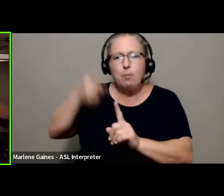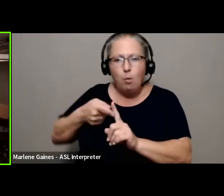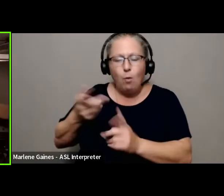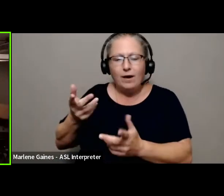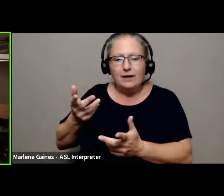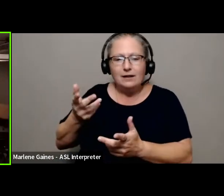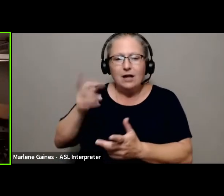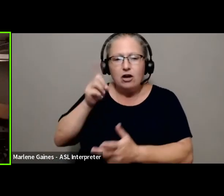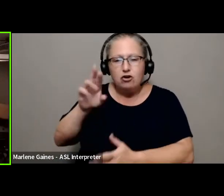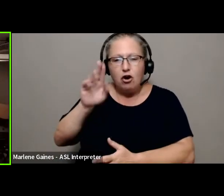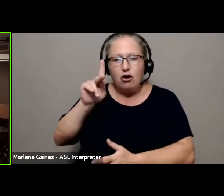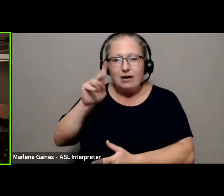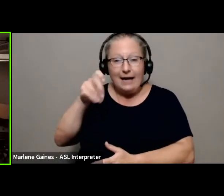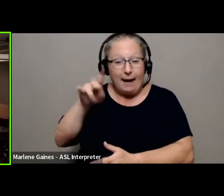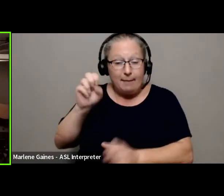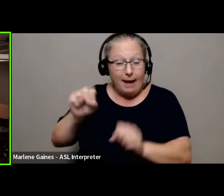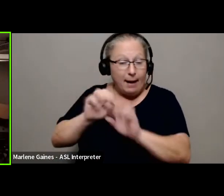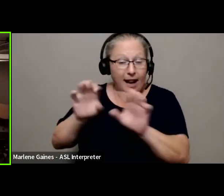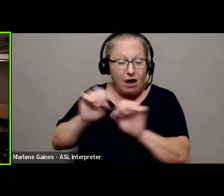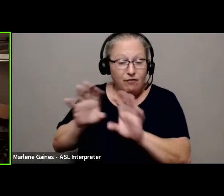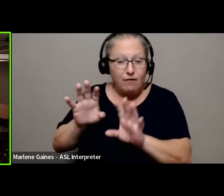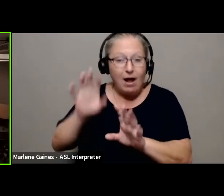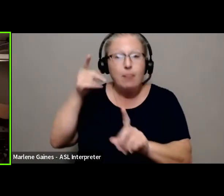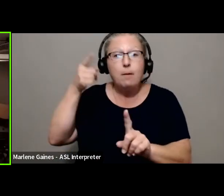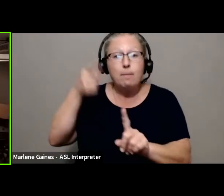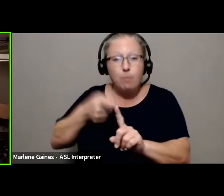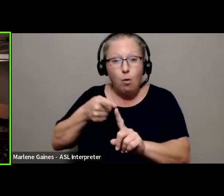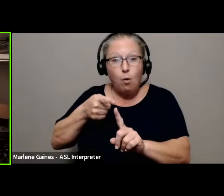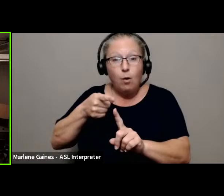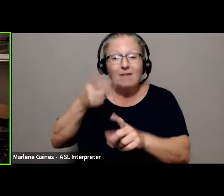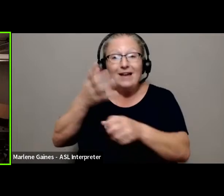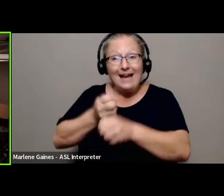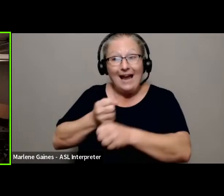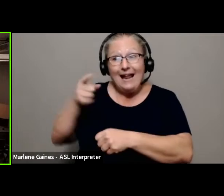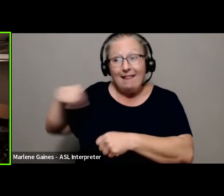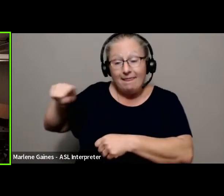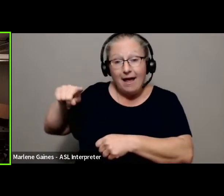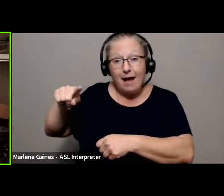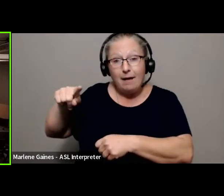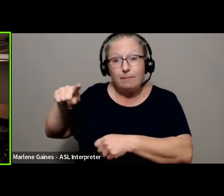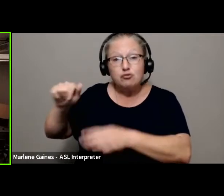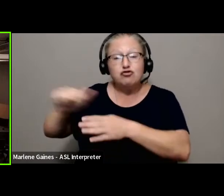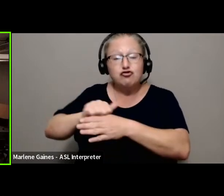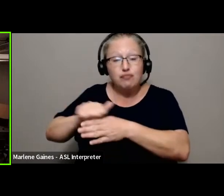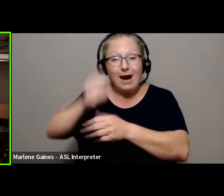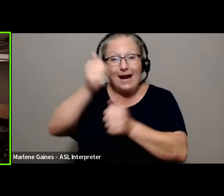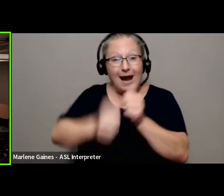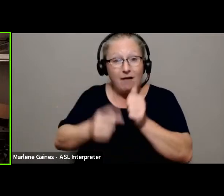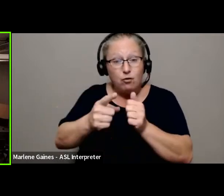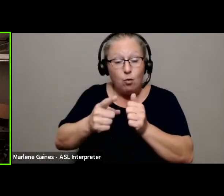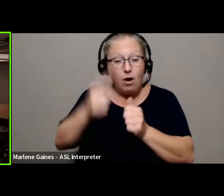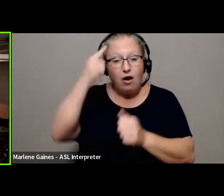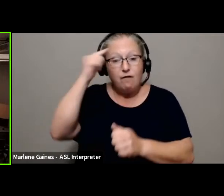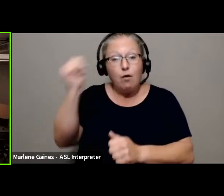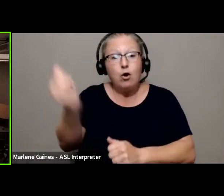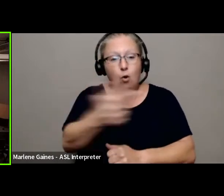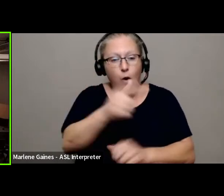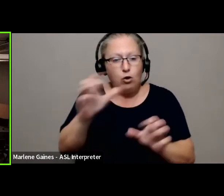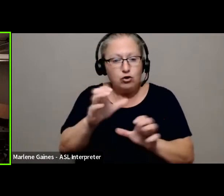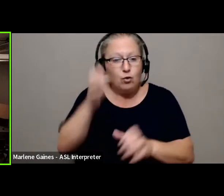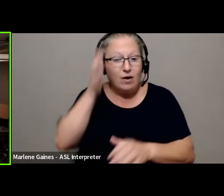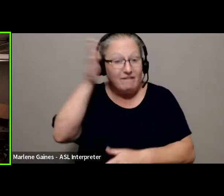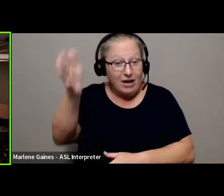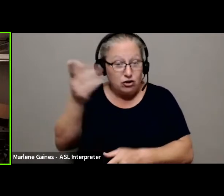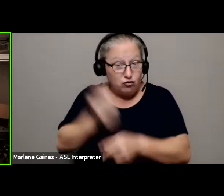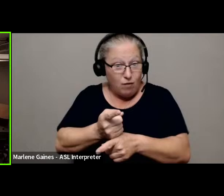I mean, Dr. Kempe, can you clarify? Was that the point of getting them to train everybody was for you all to do it eventually,